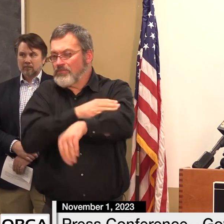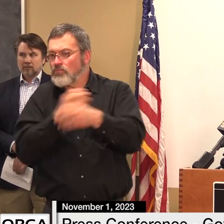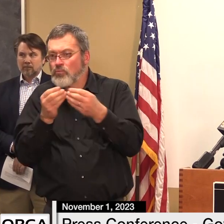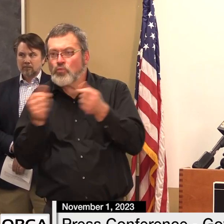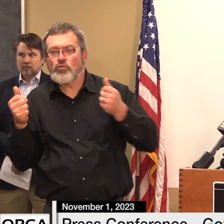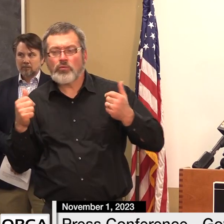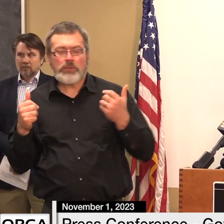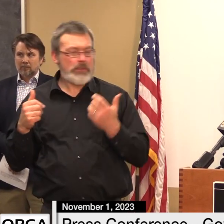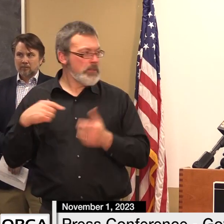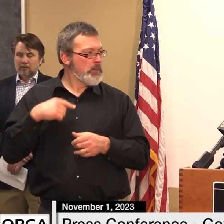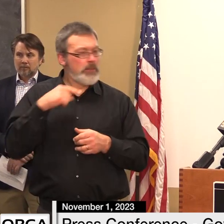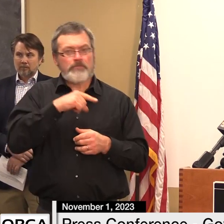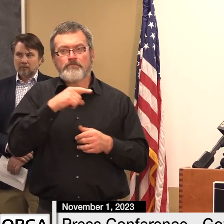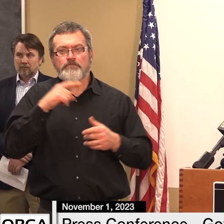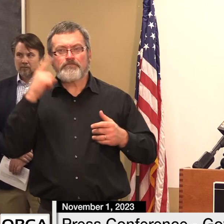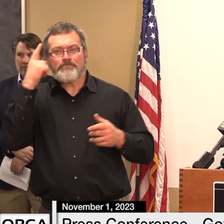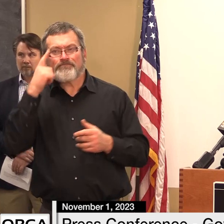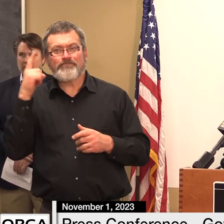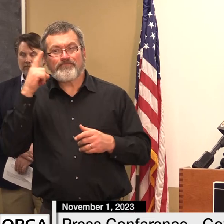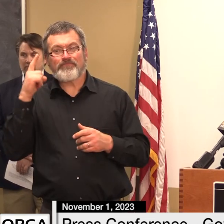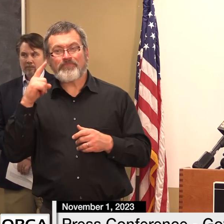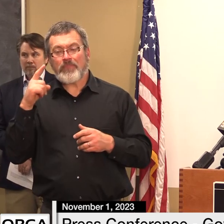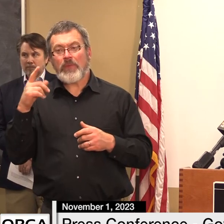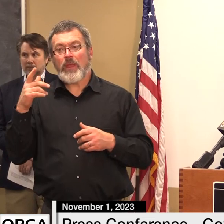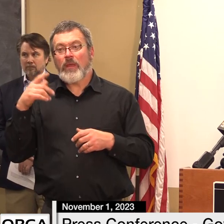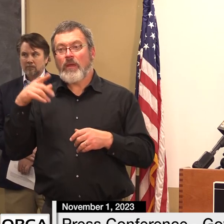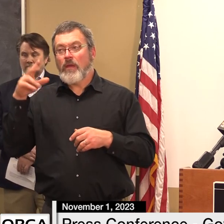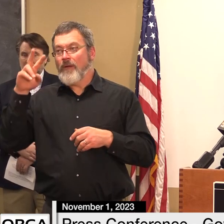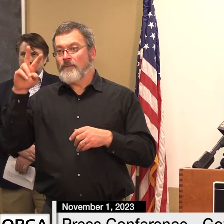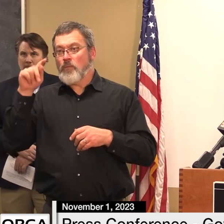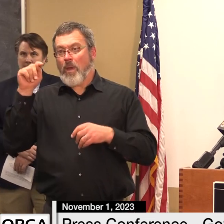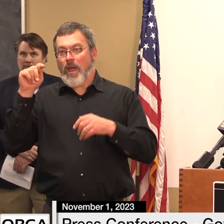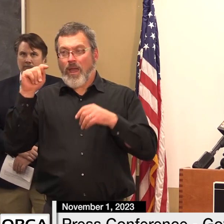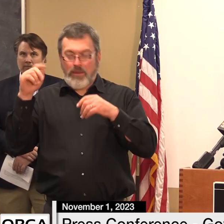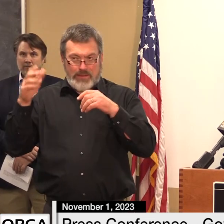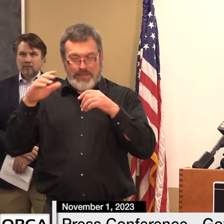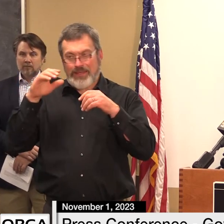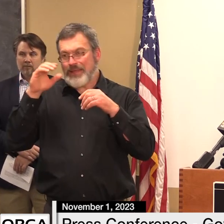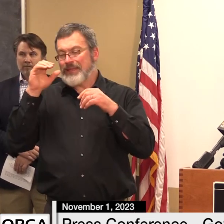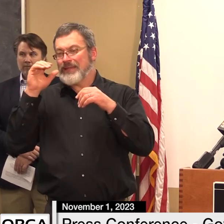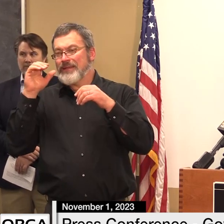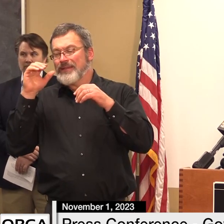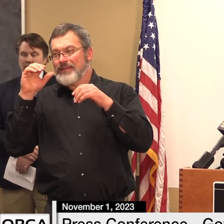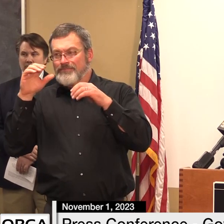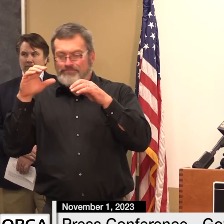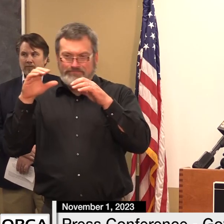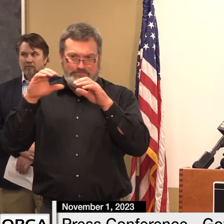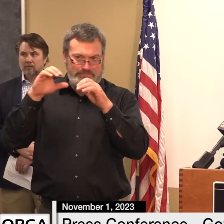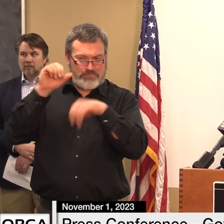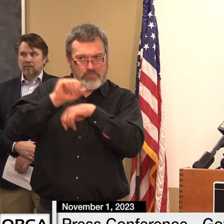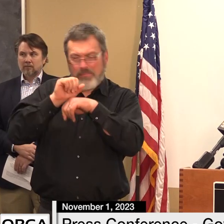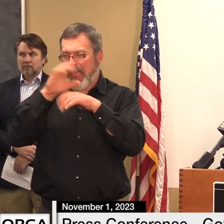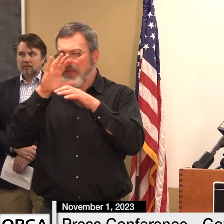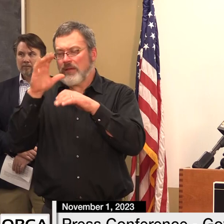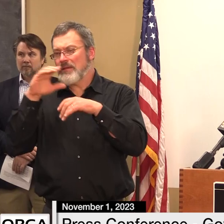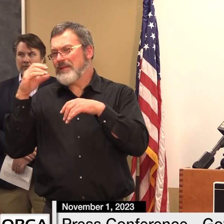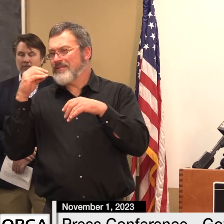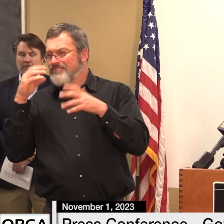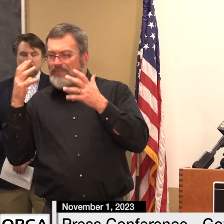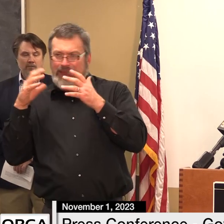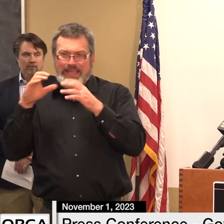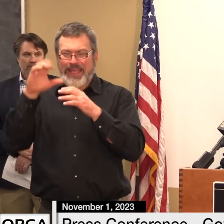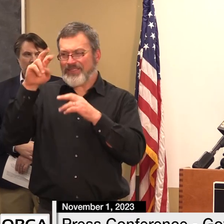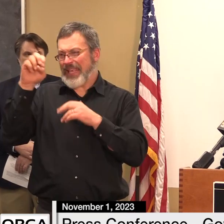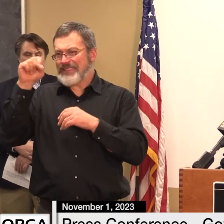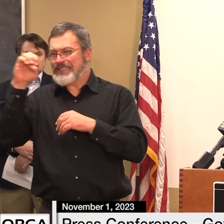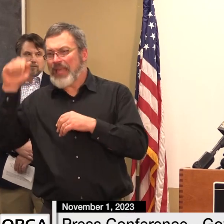obviously, VSCA called for a state of emergency. So I'm wondering what your response was to that, and also, just in general, what you think of